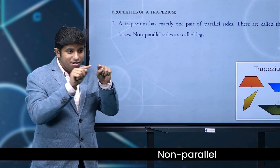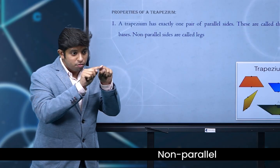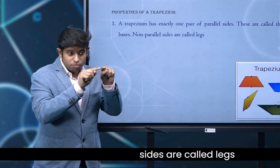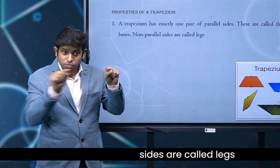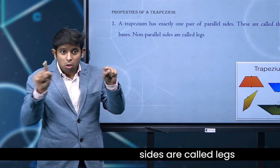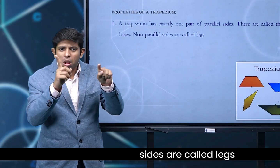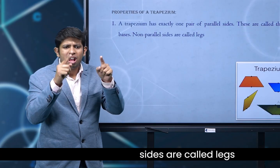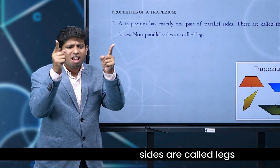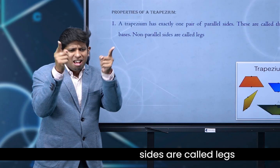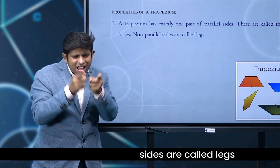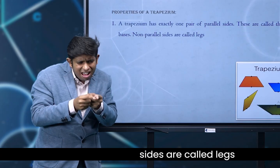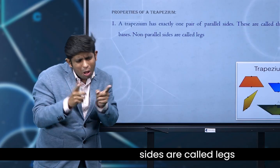Non-parallel sides are called legs.